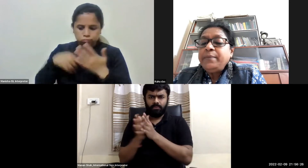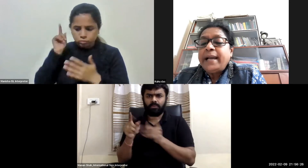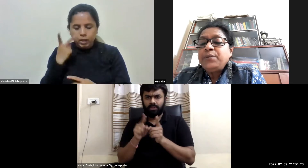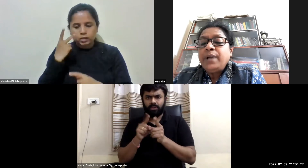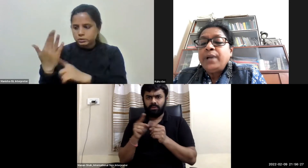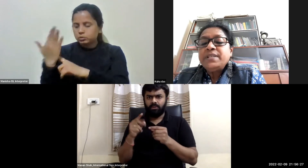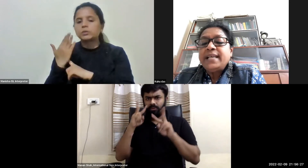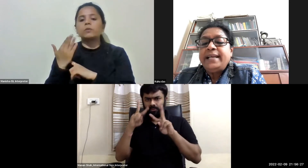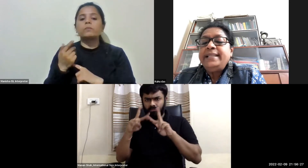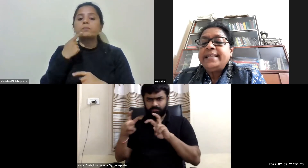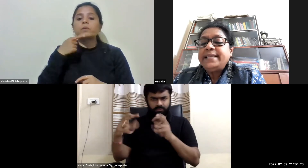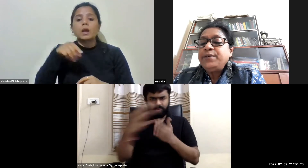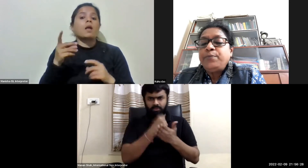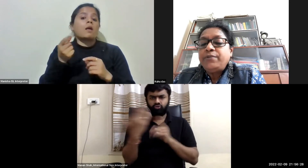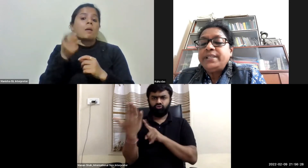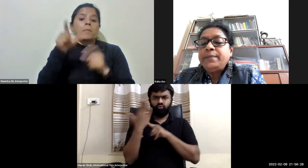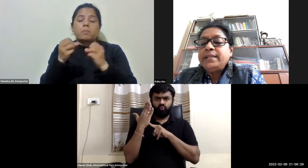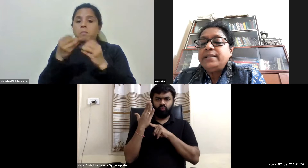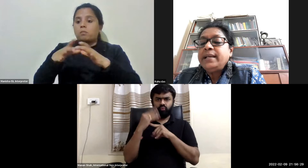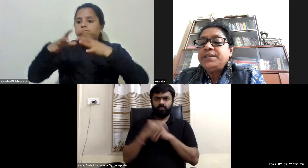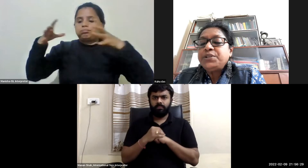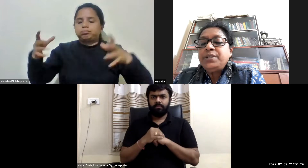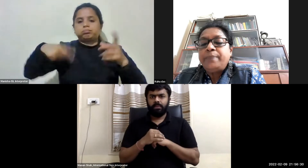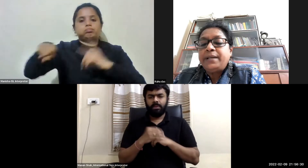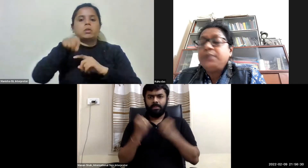He said macro numbers hide the extent of poverty and